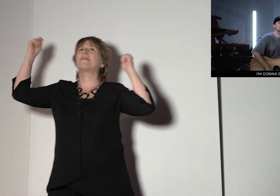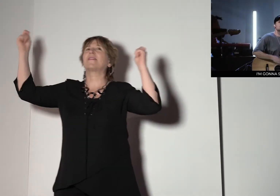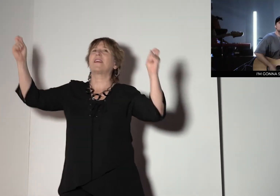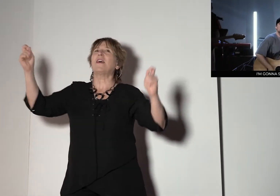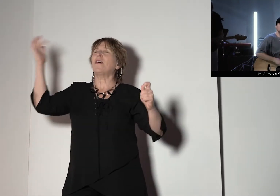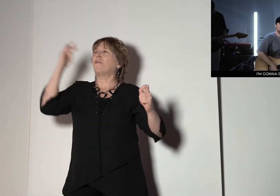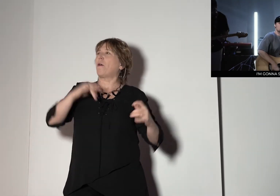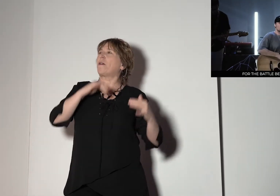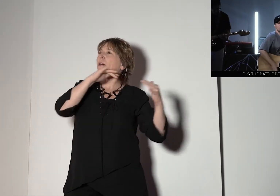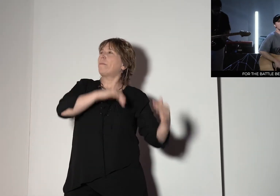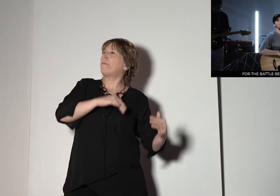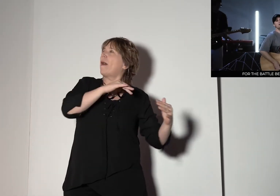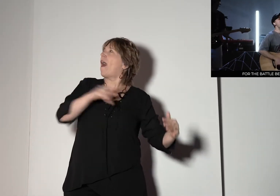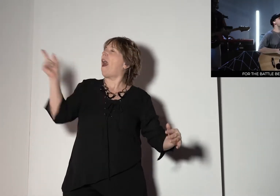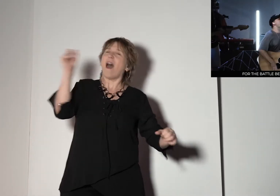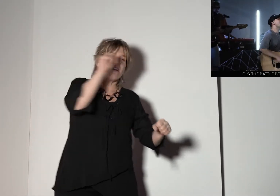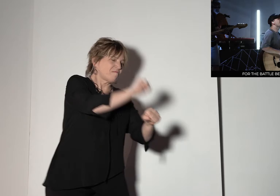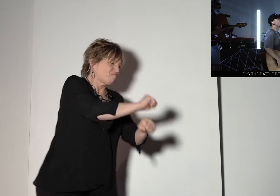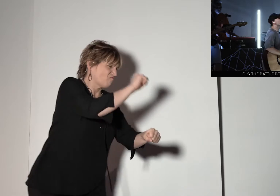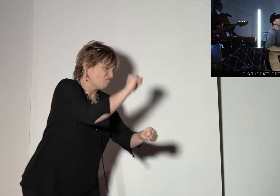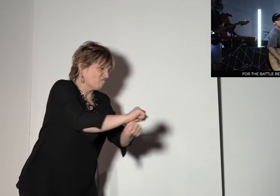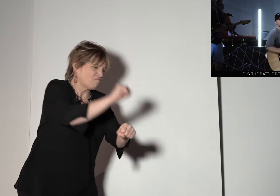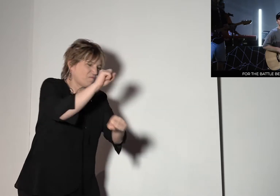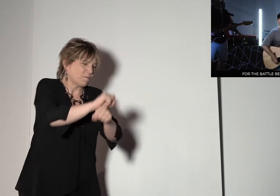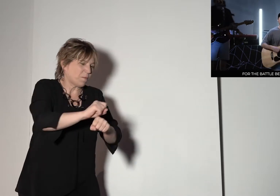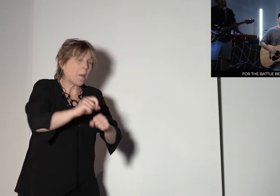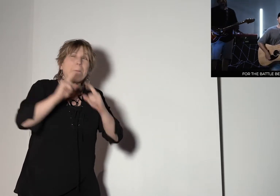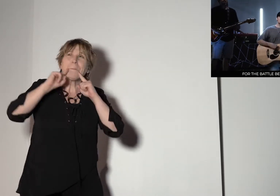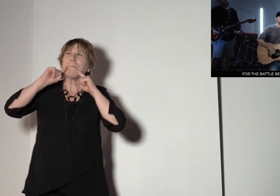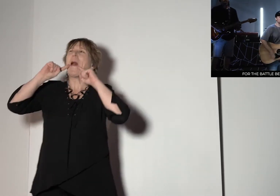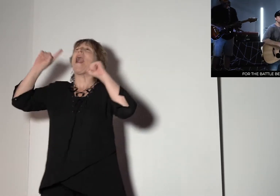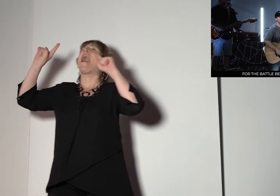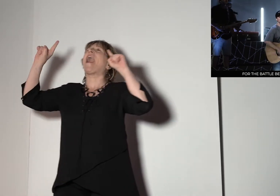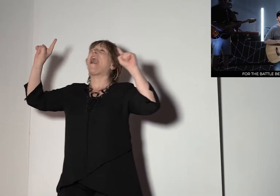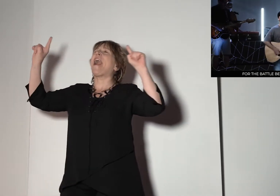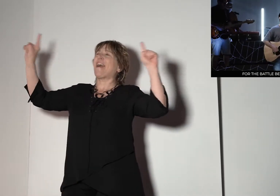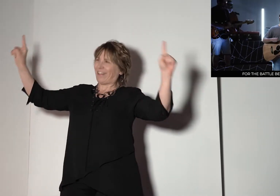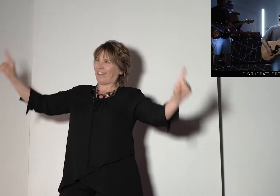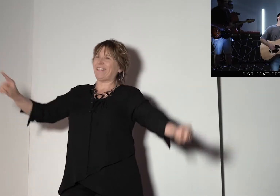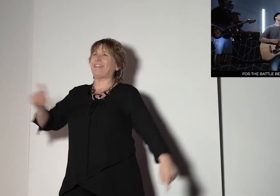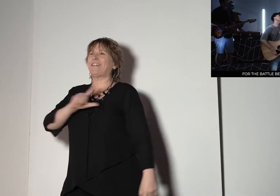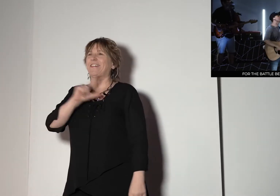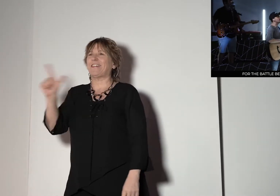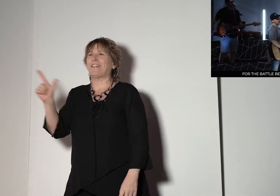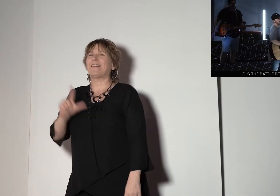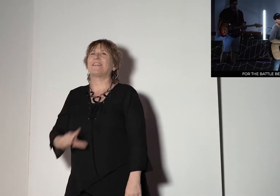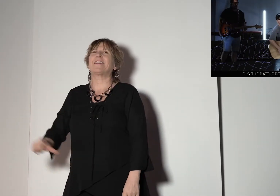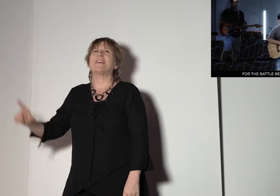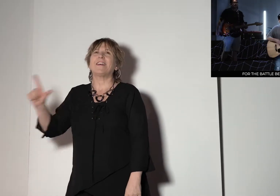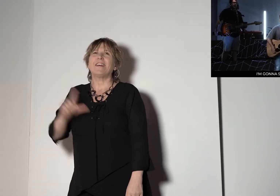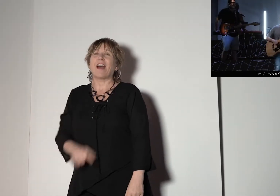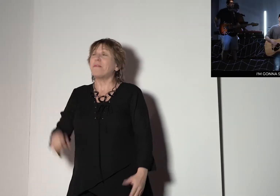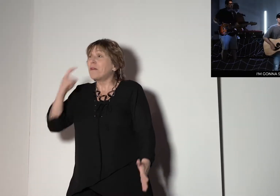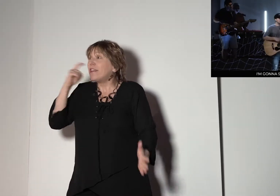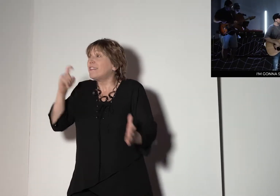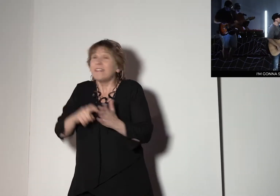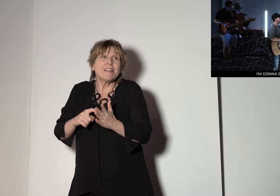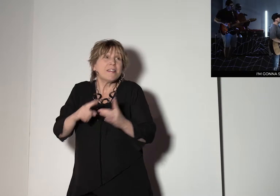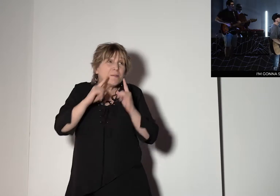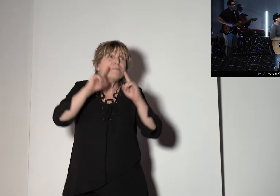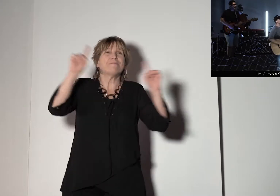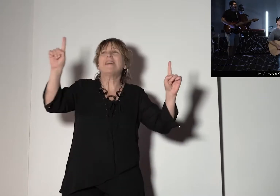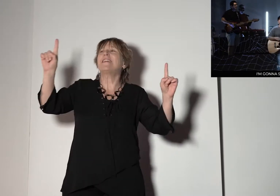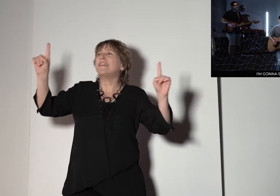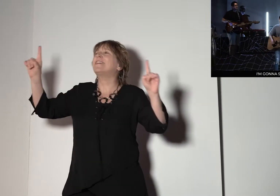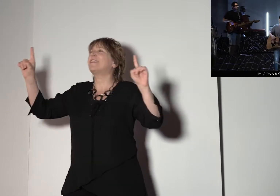victory. For the battle belongs to you, Lord. And I'm gonna